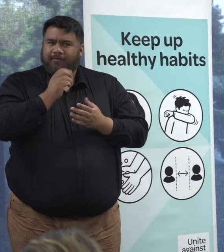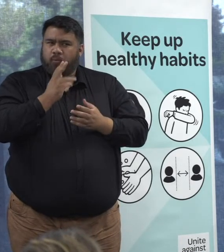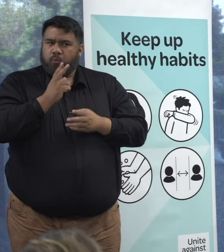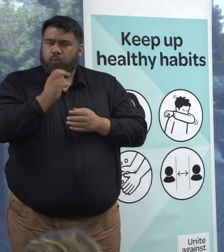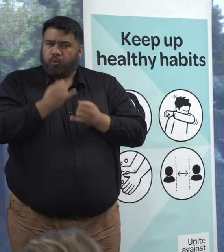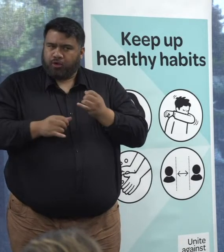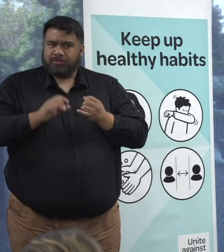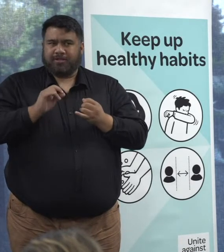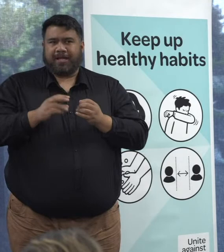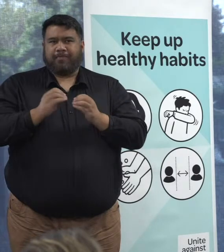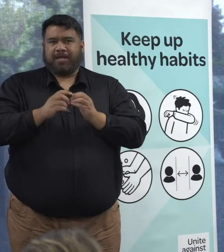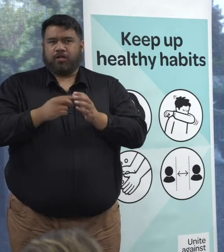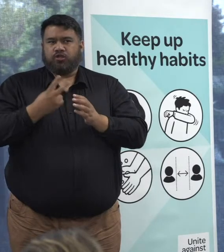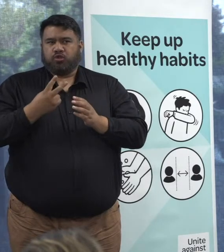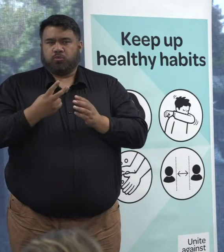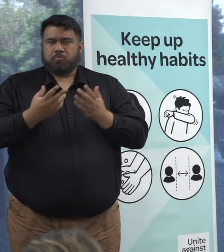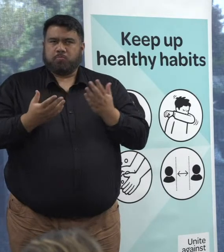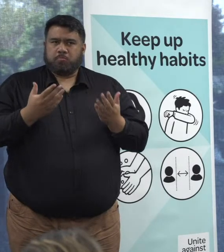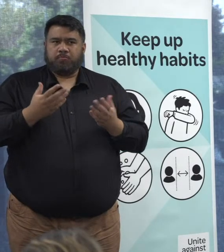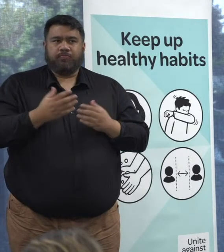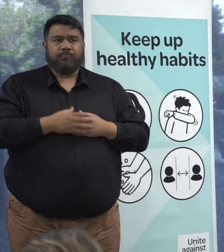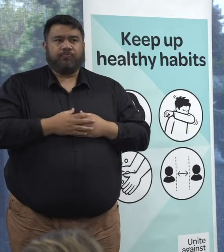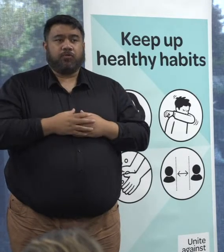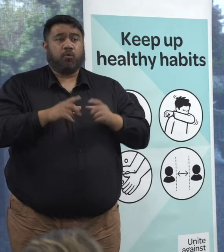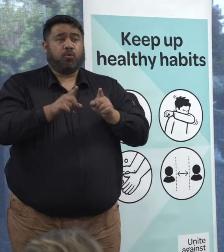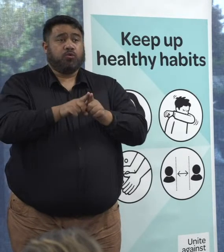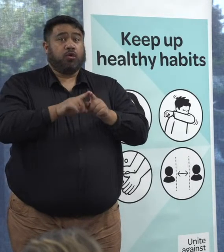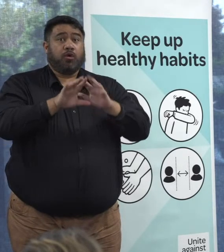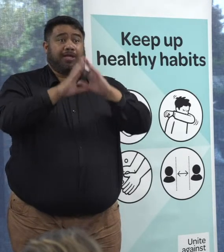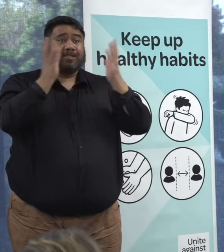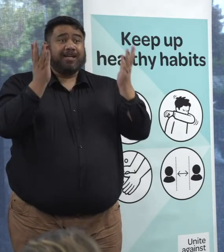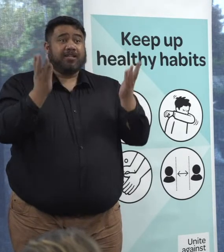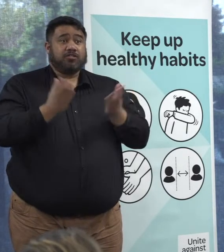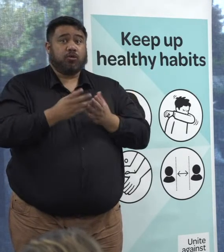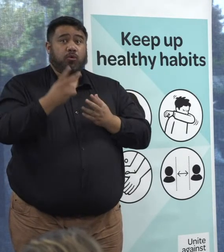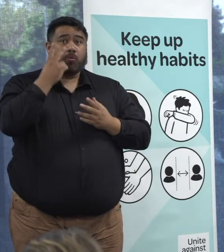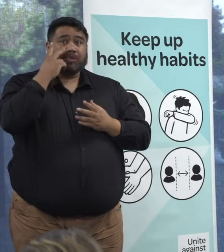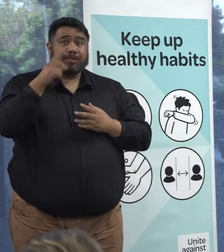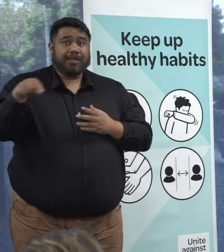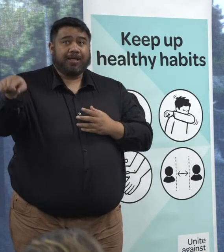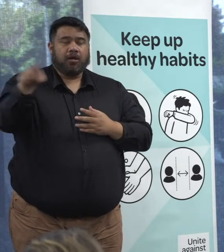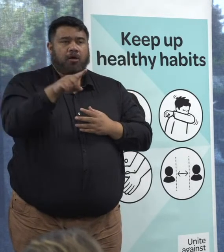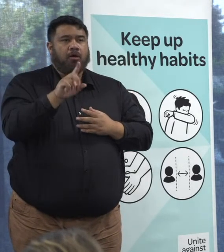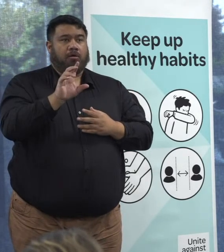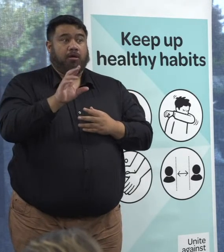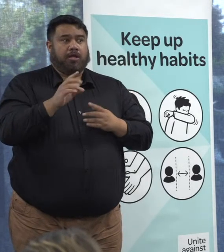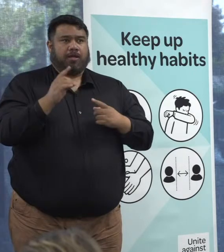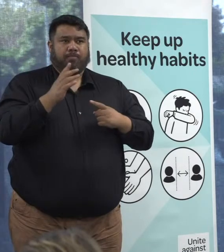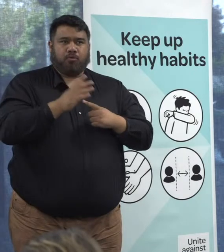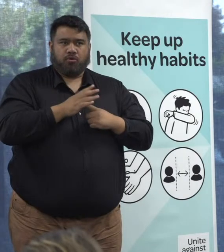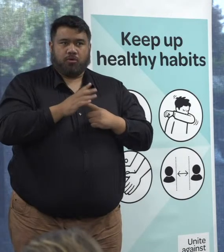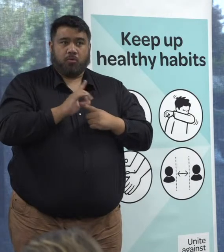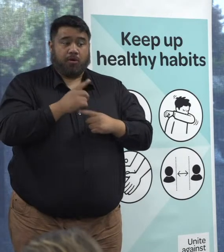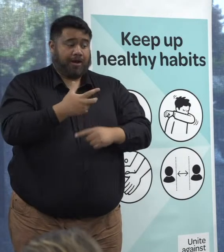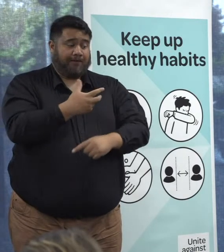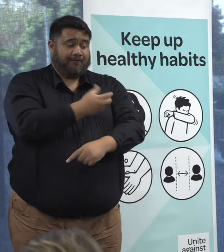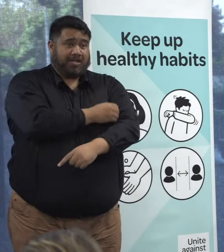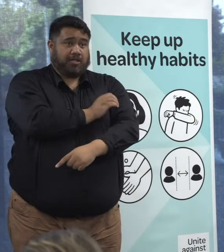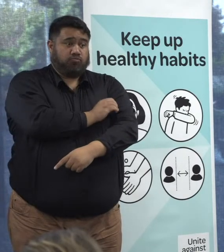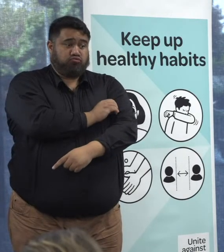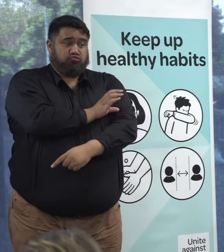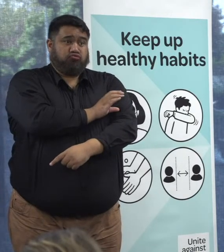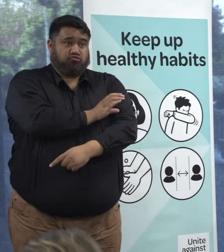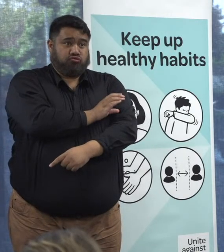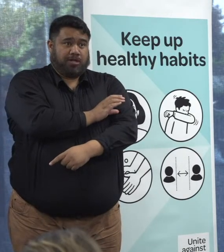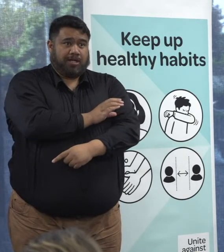other thing that is emerging internationally is more information about the importance of vaccination and providing protection even if someone